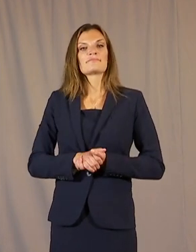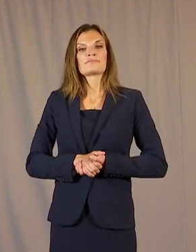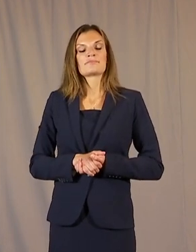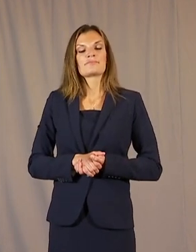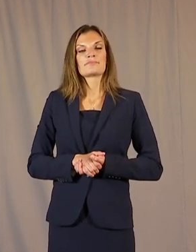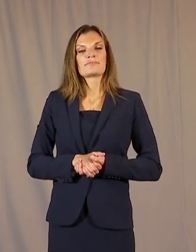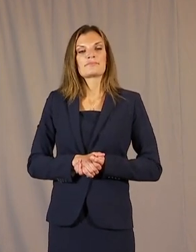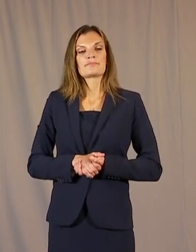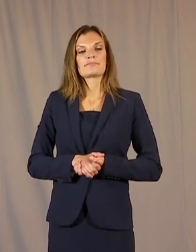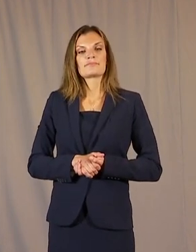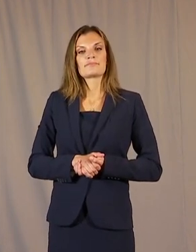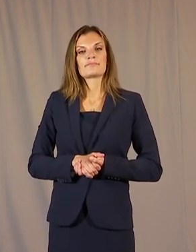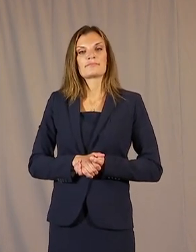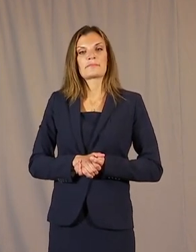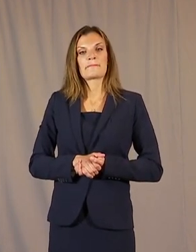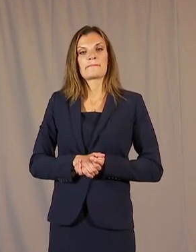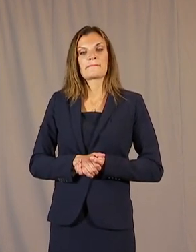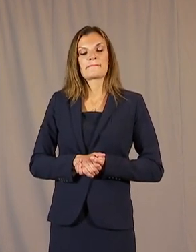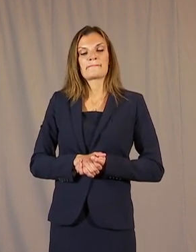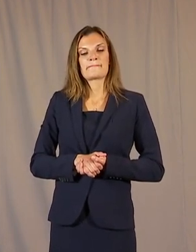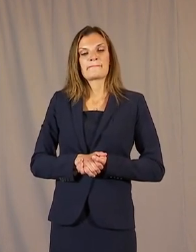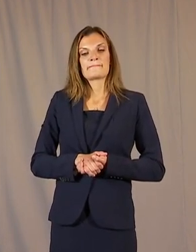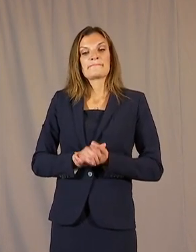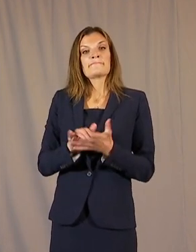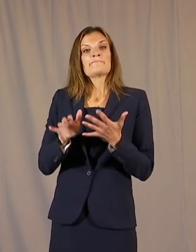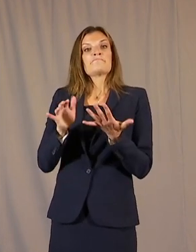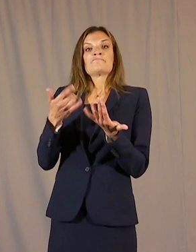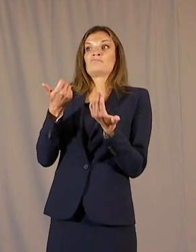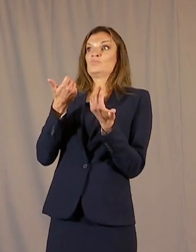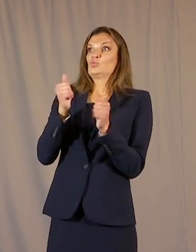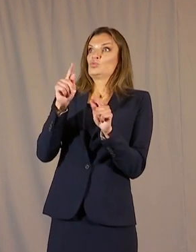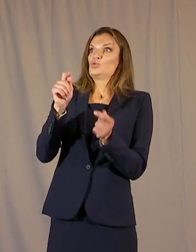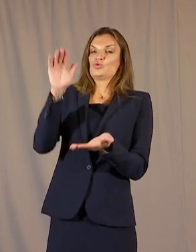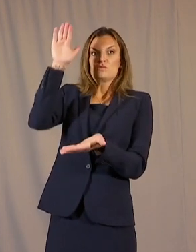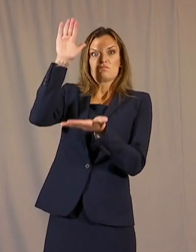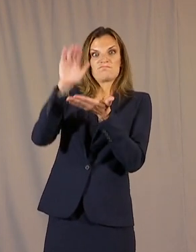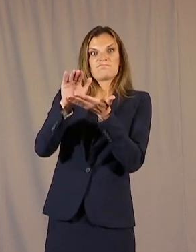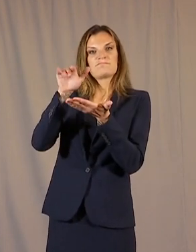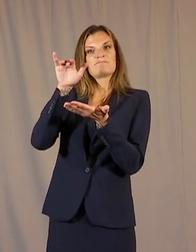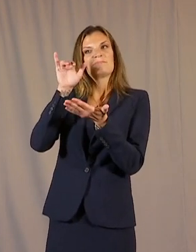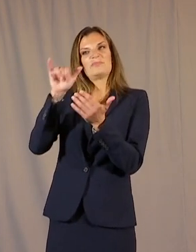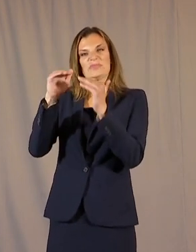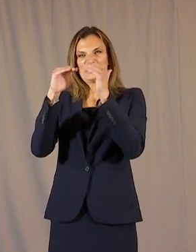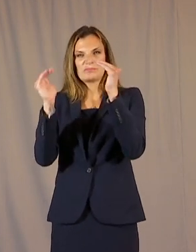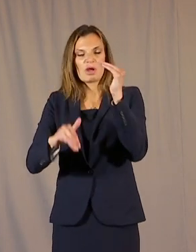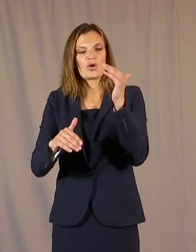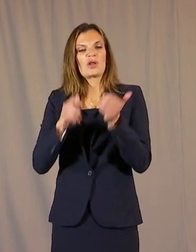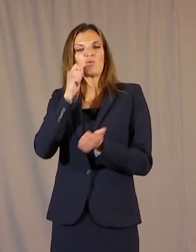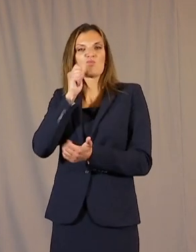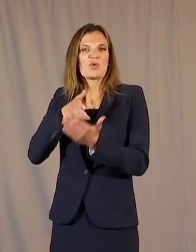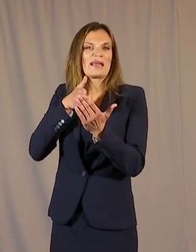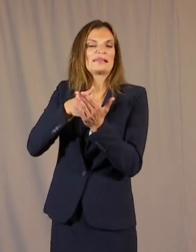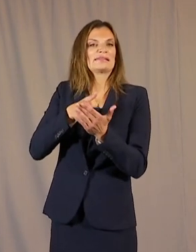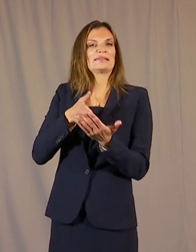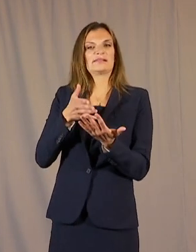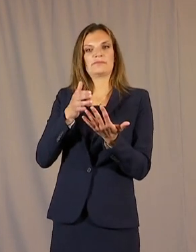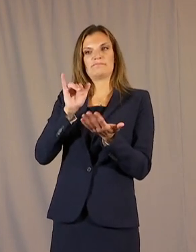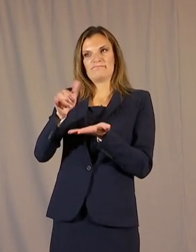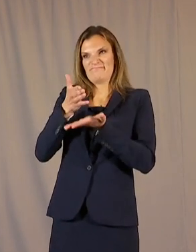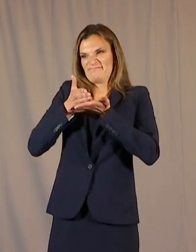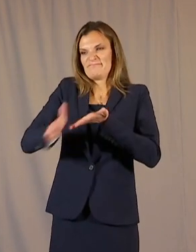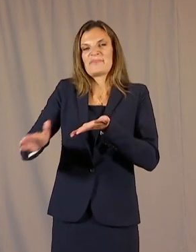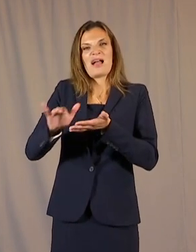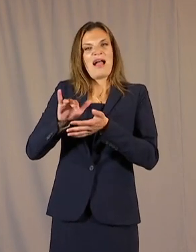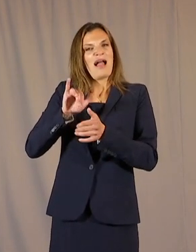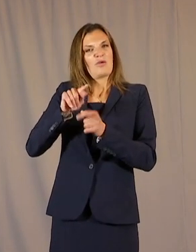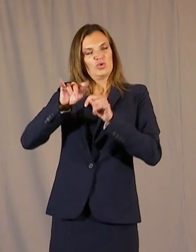to address disparities or discrimination or racism, being clear about, you know, how you measure success is important.